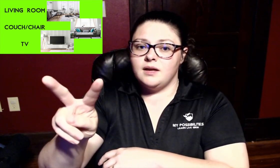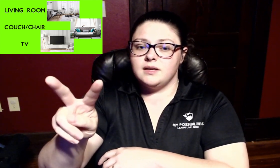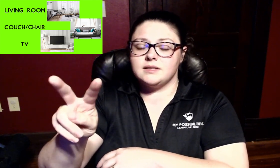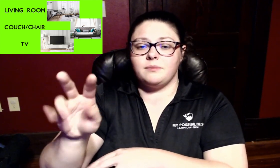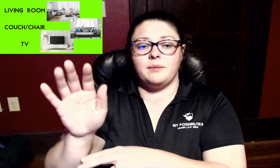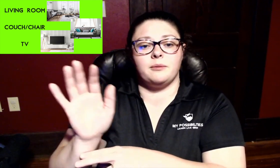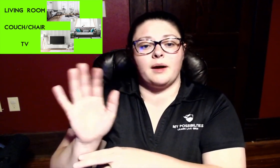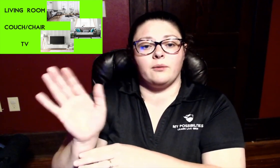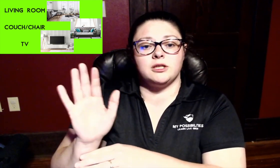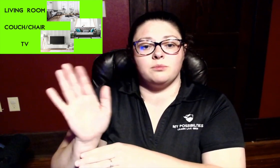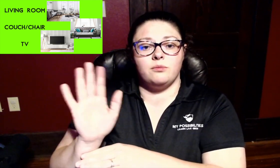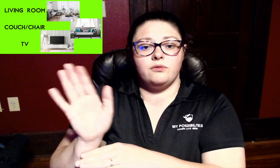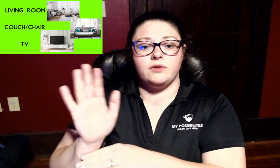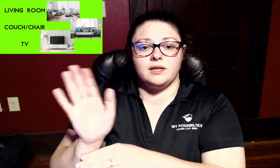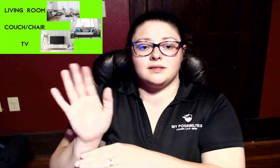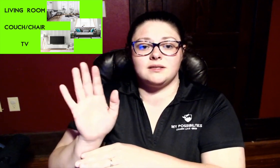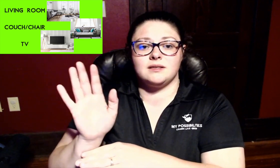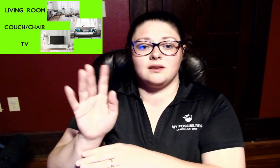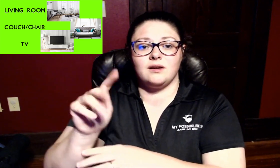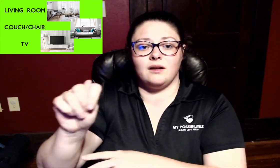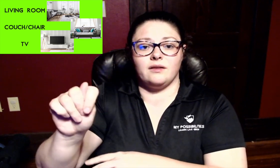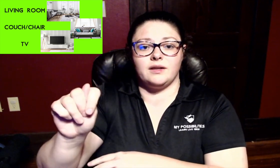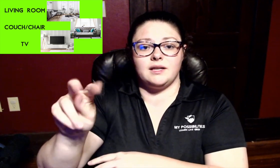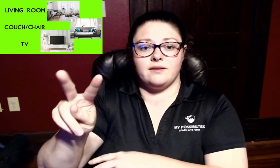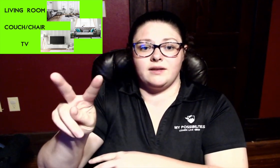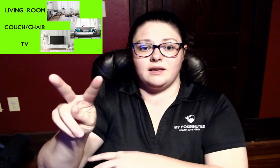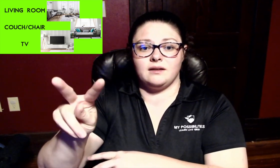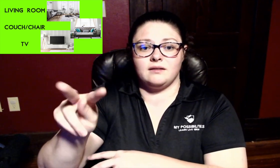Some people might watch movies on the TV.